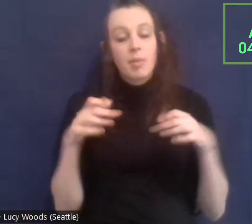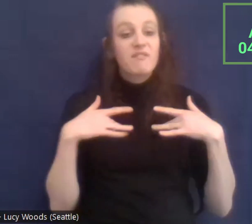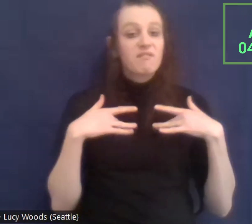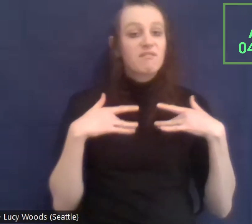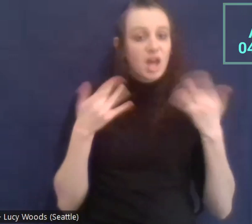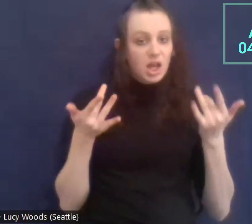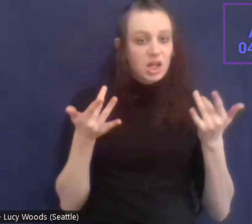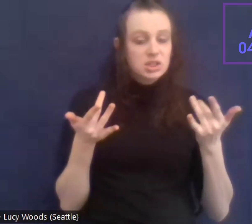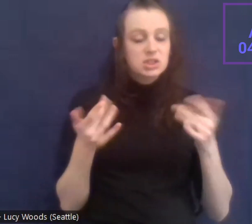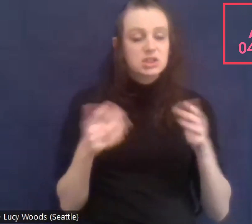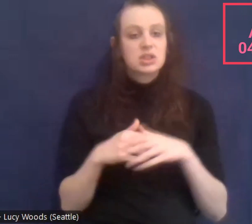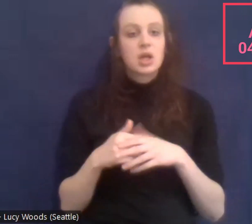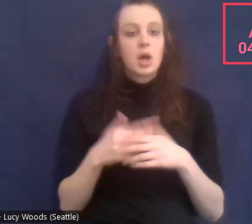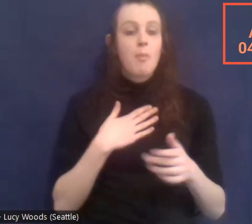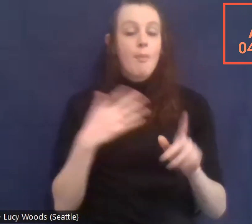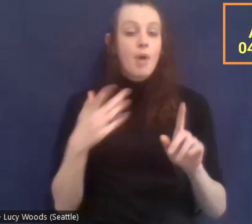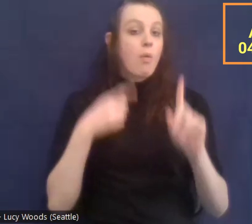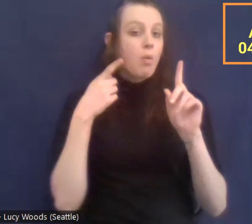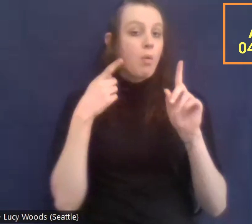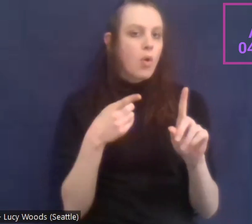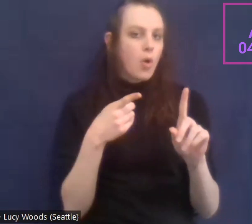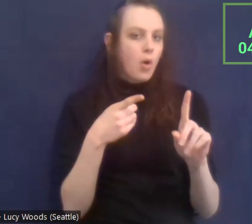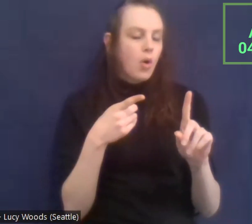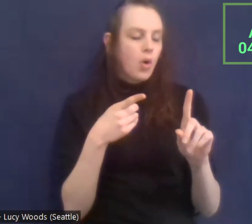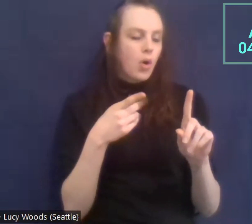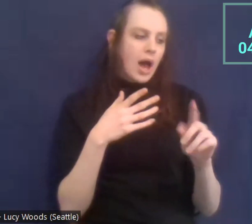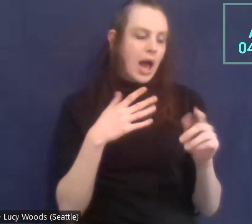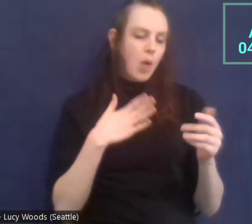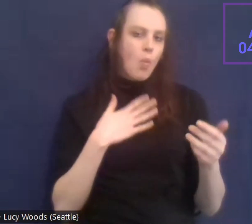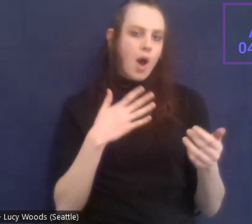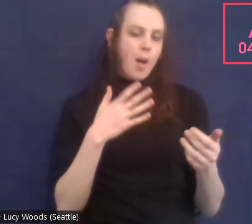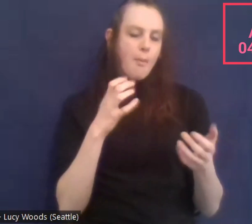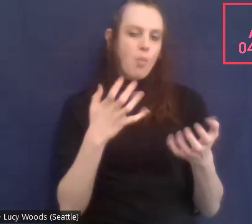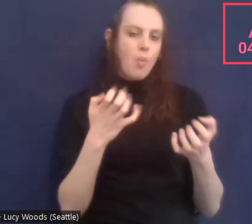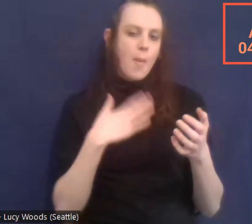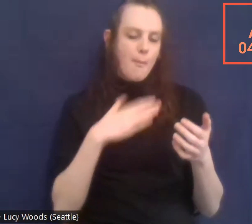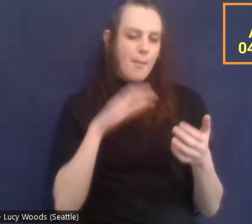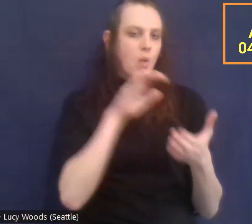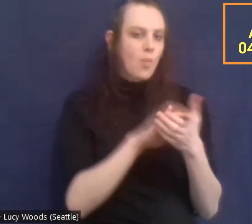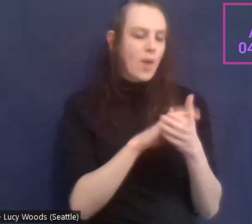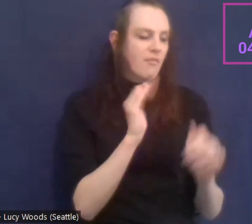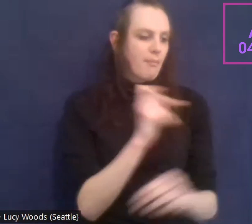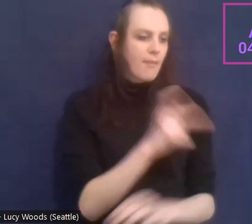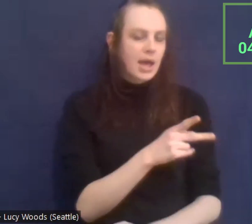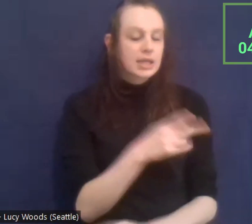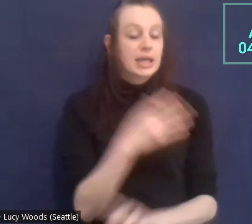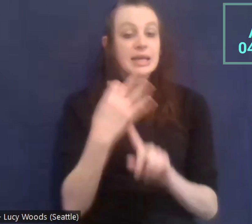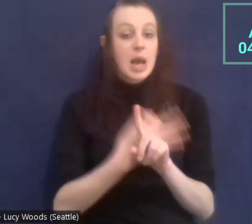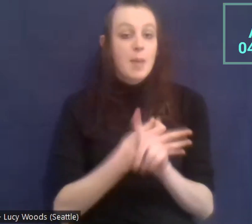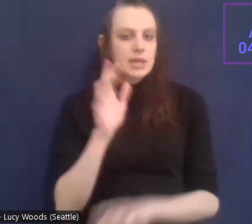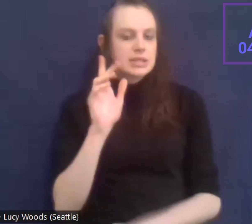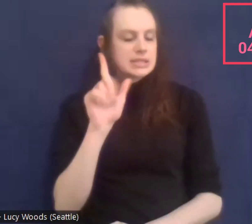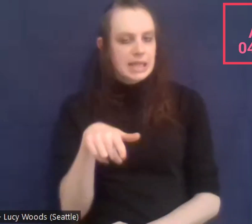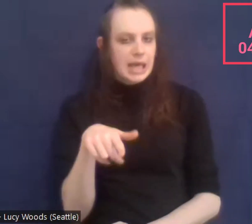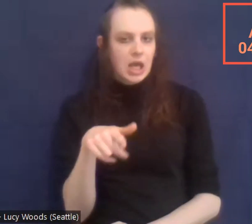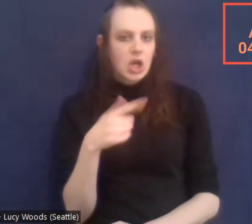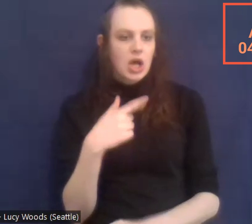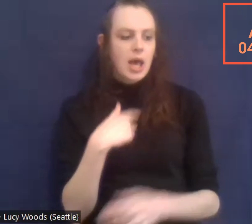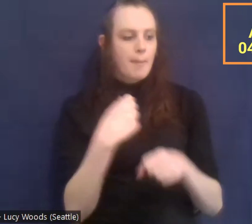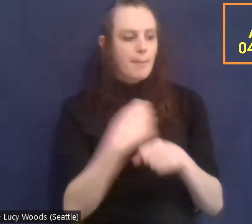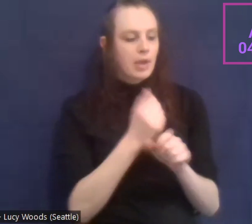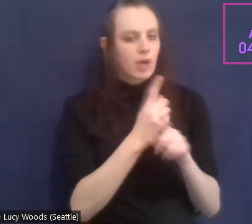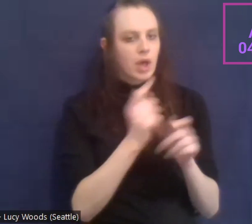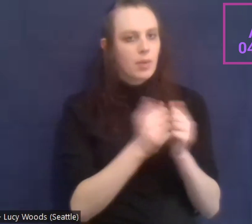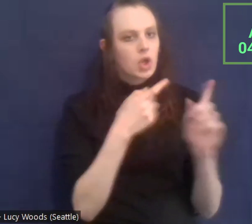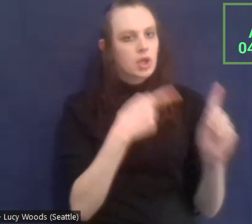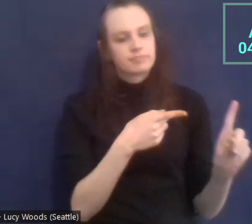to win back my kid's mom, and it wasn't working. I eventually made my amends to her about 9 months in, and yeah, she wasn't having